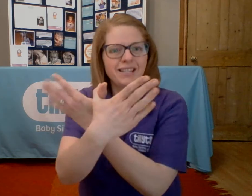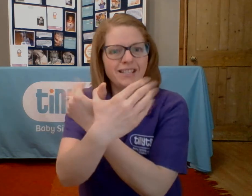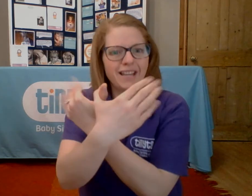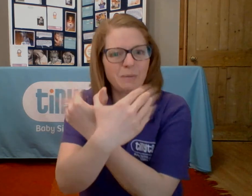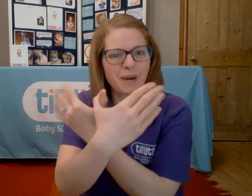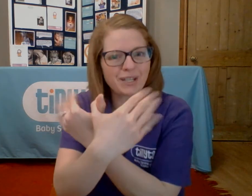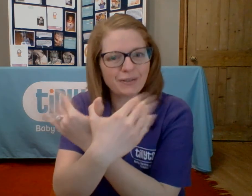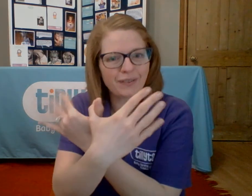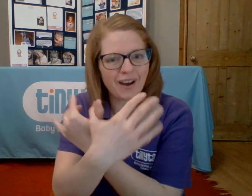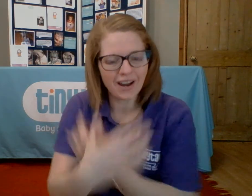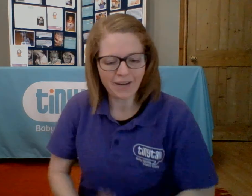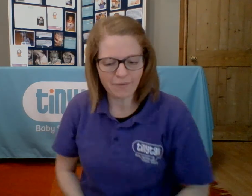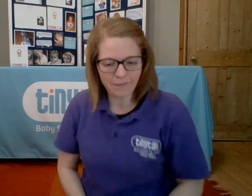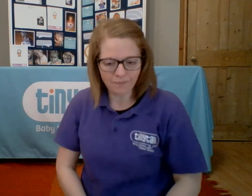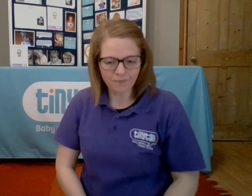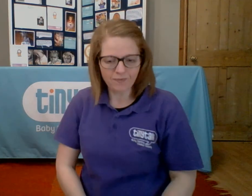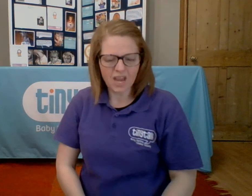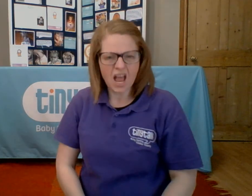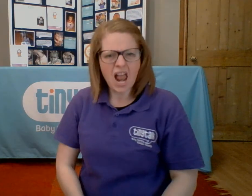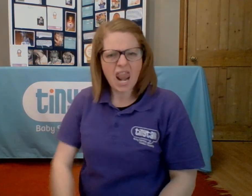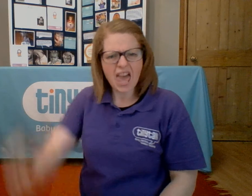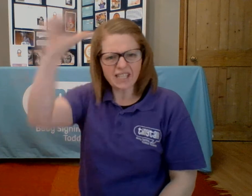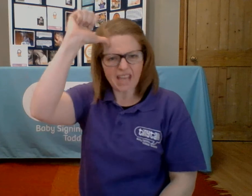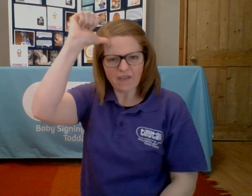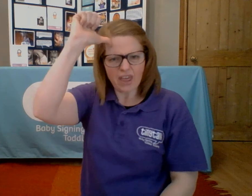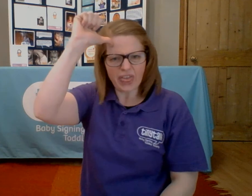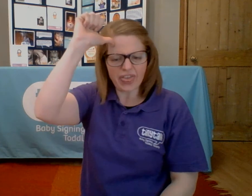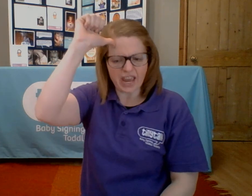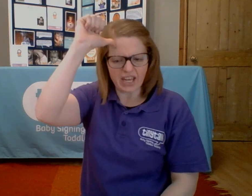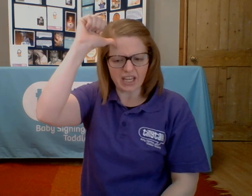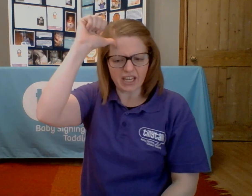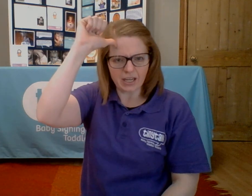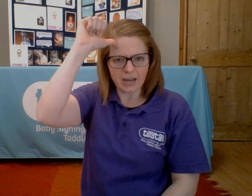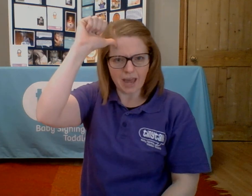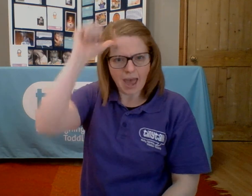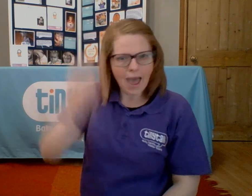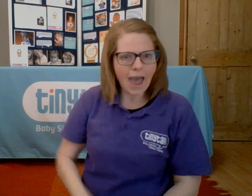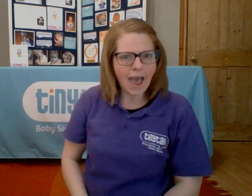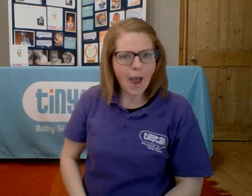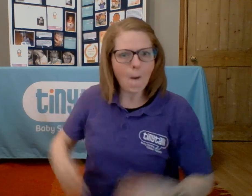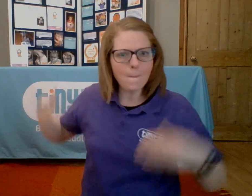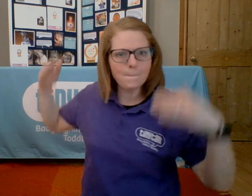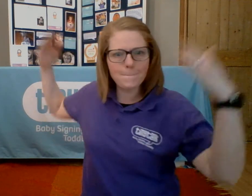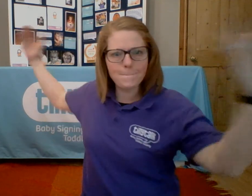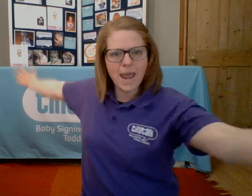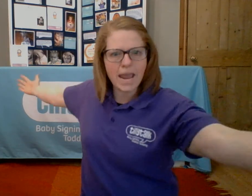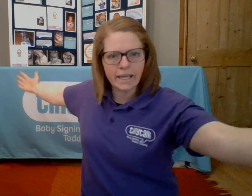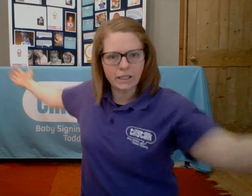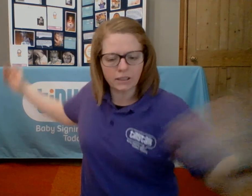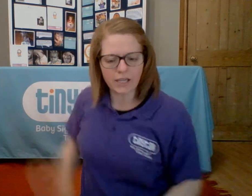said Butterfly. Let's have a think. How big is